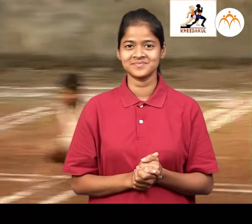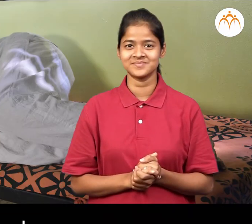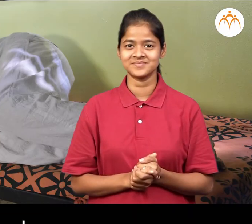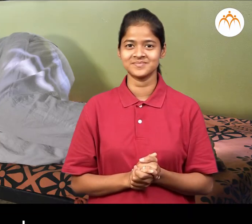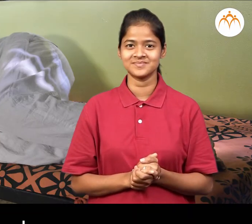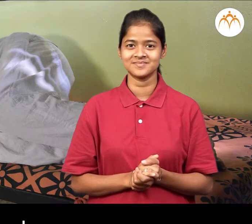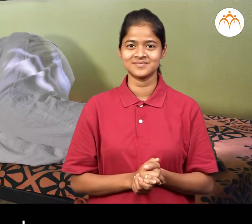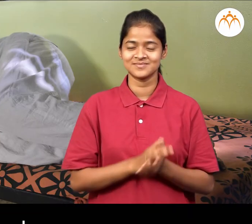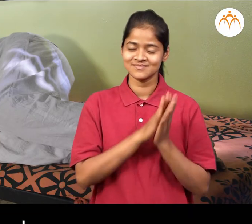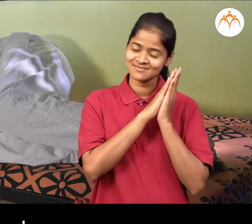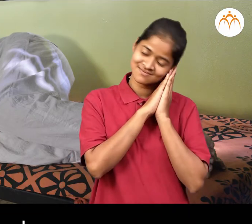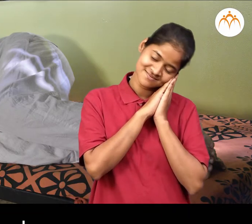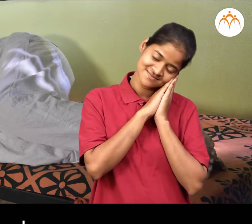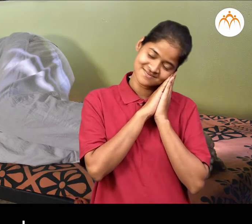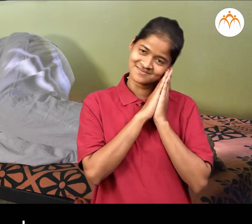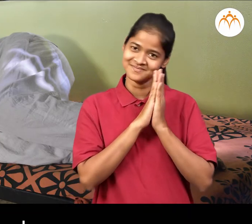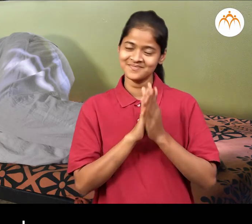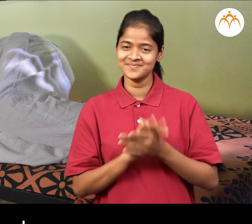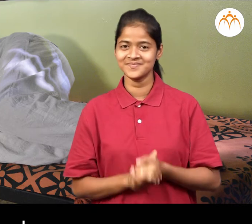To sleep